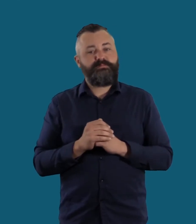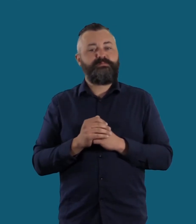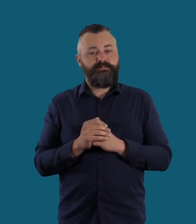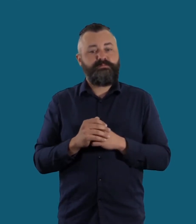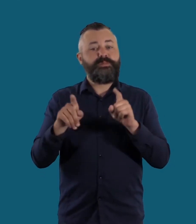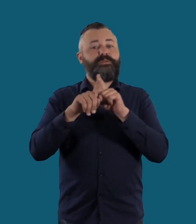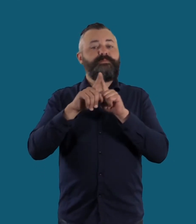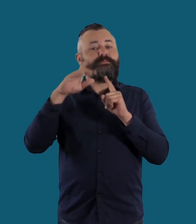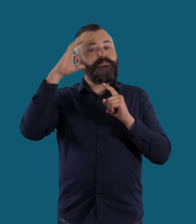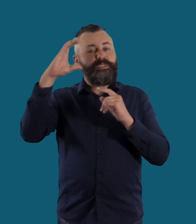bedding,